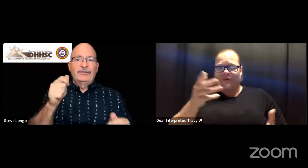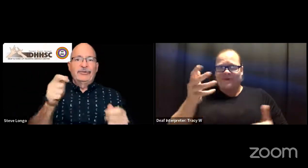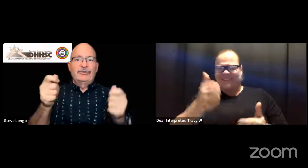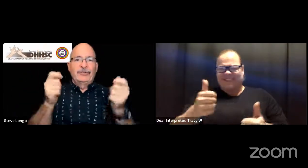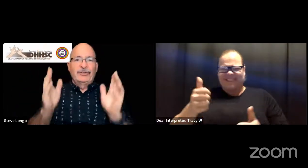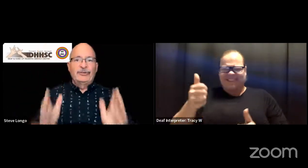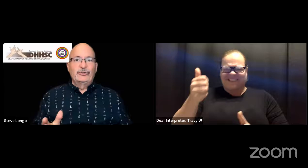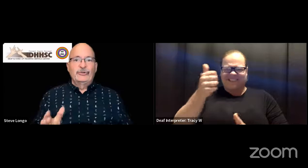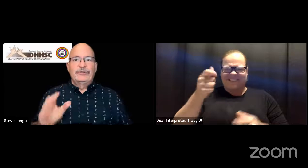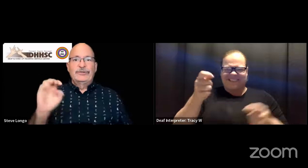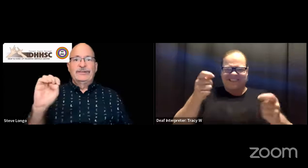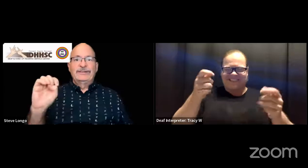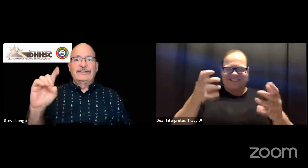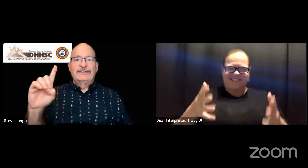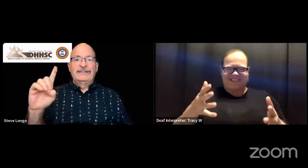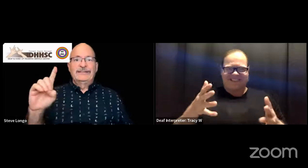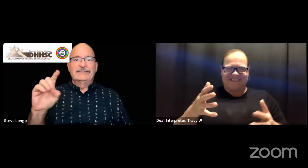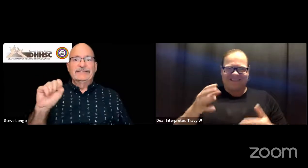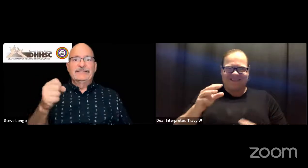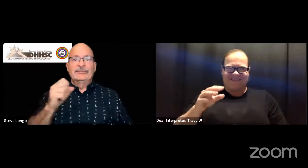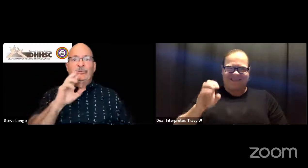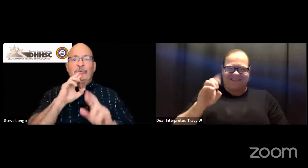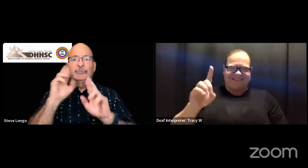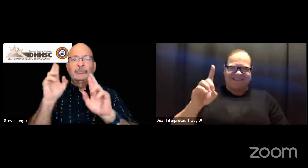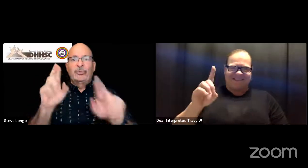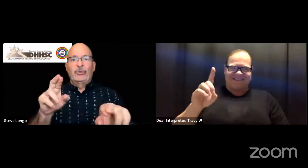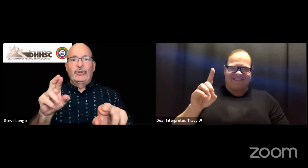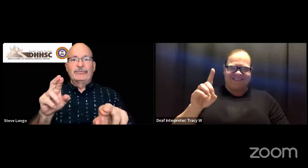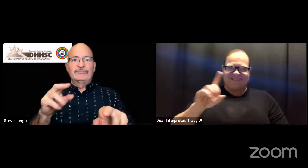no one else but our executive director,